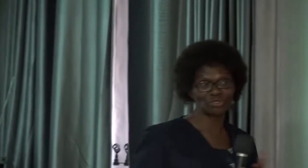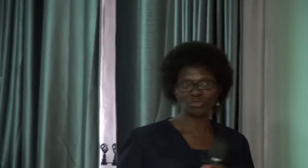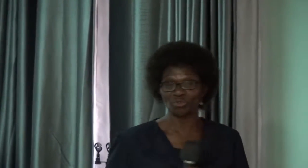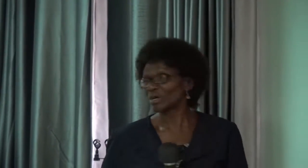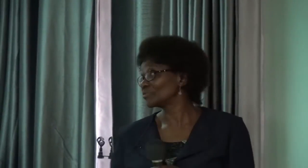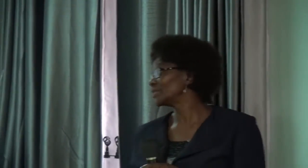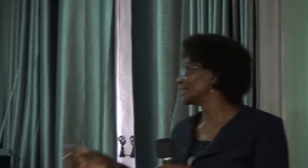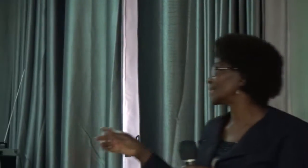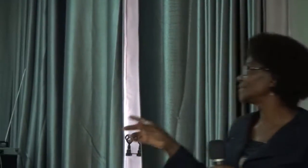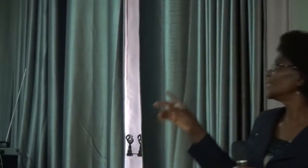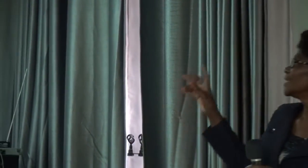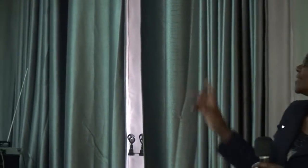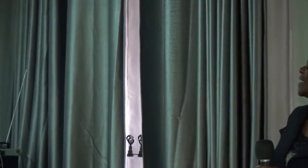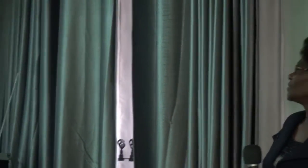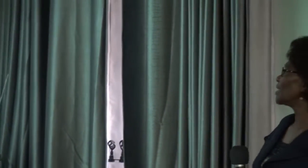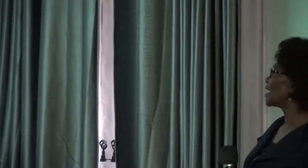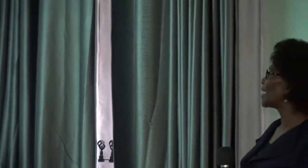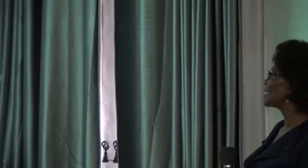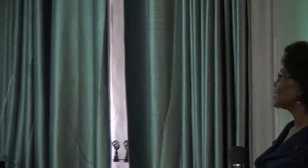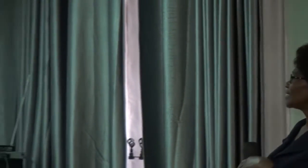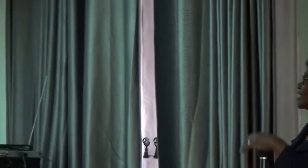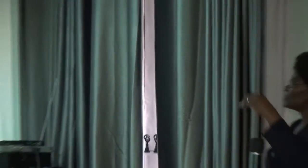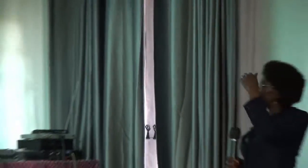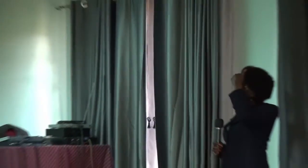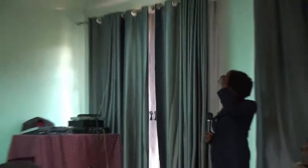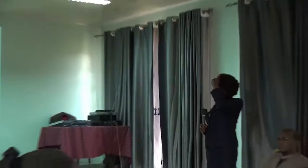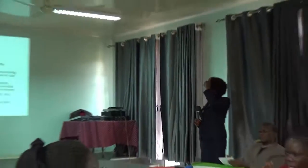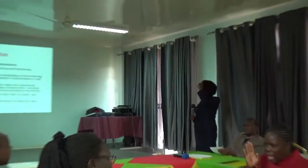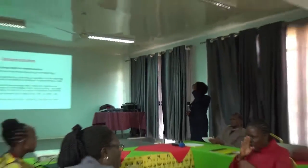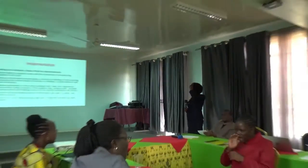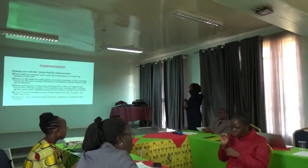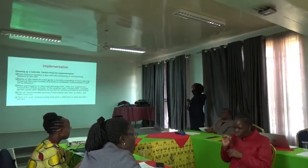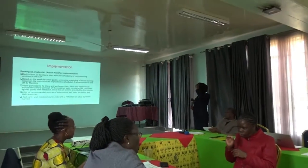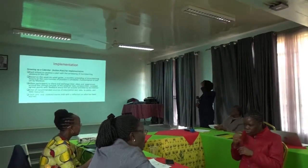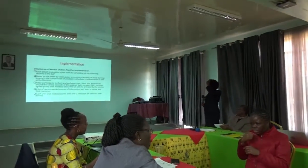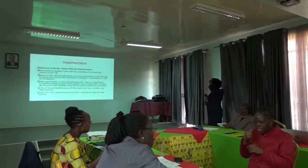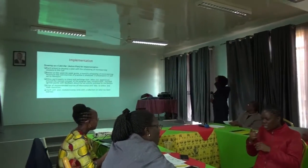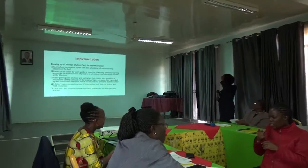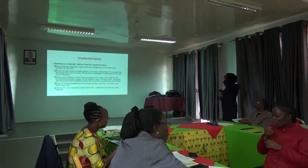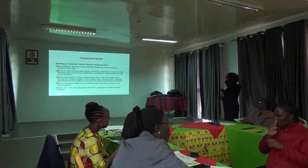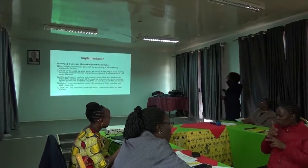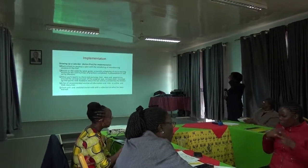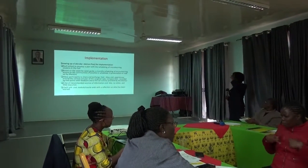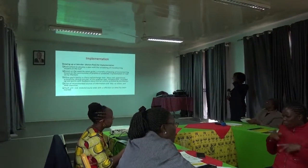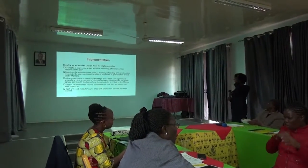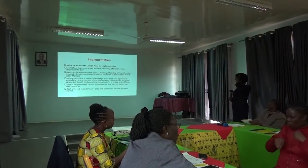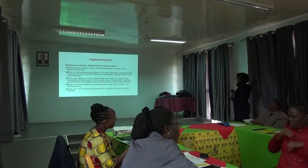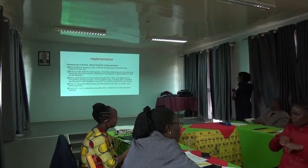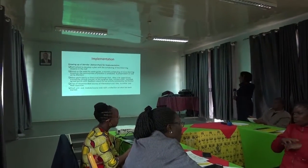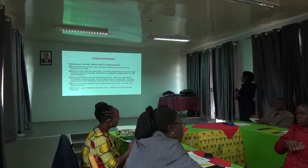that. I don't know how they write. Then the implementation, they do an action